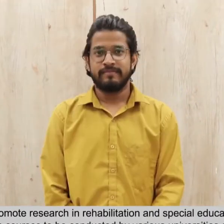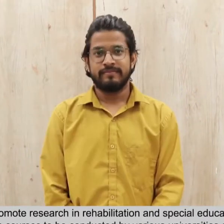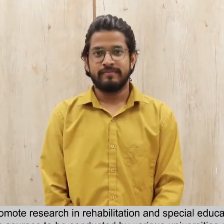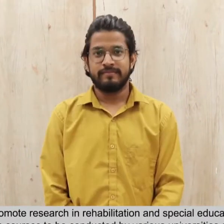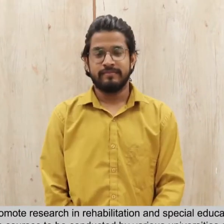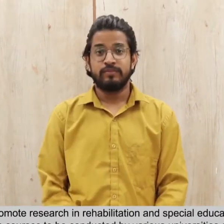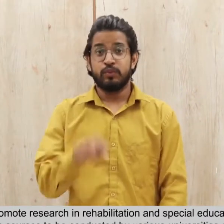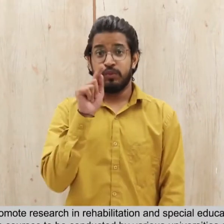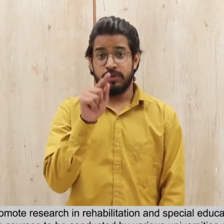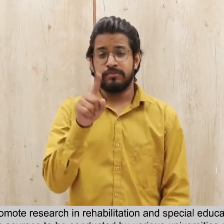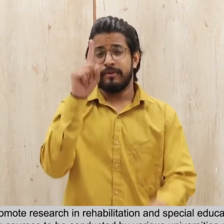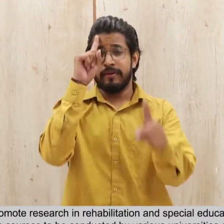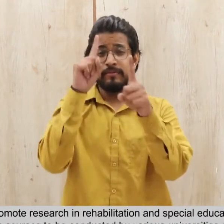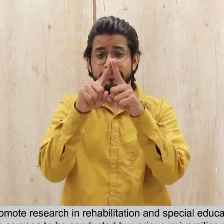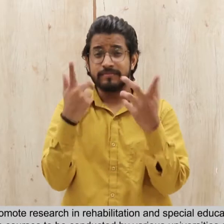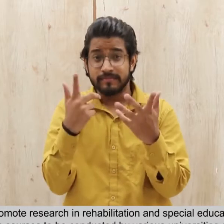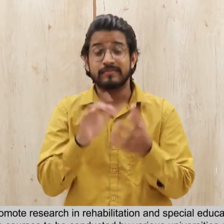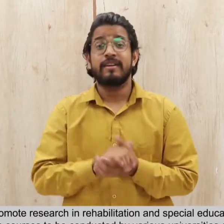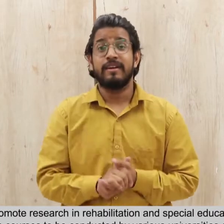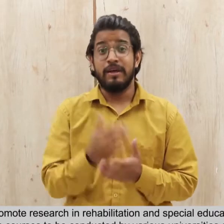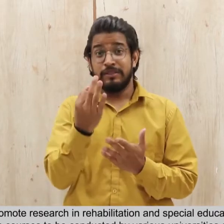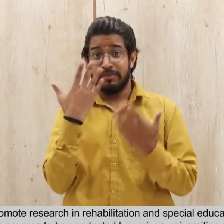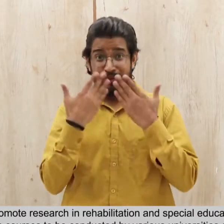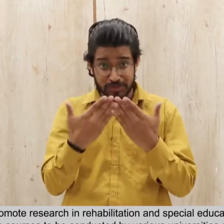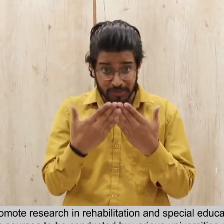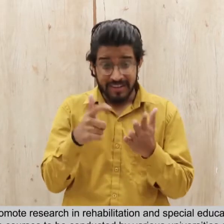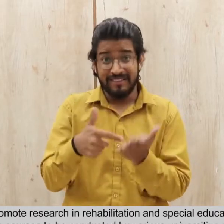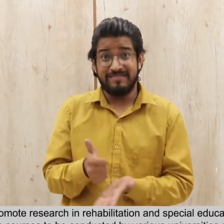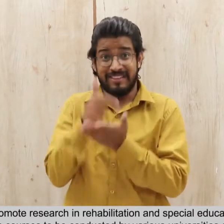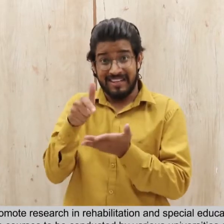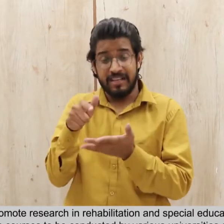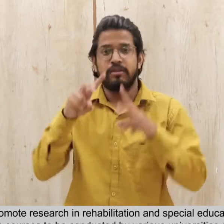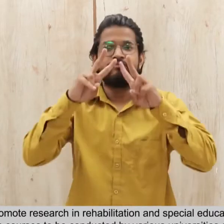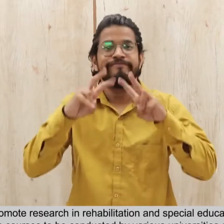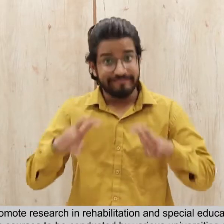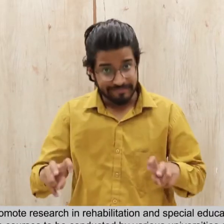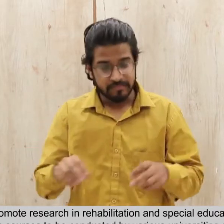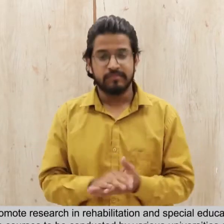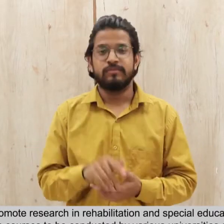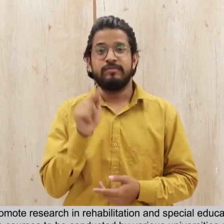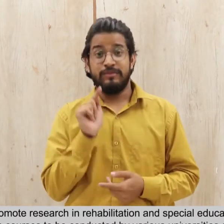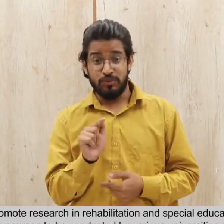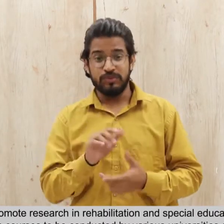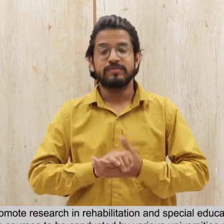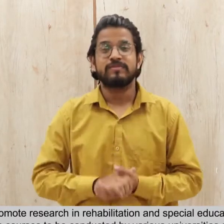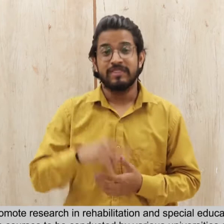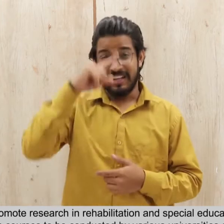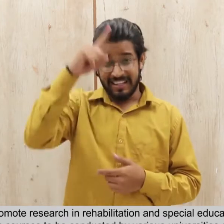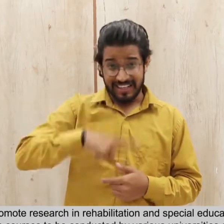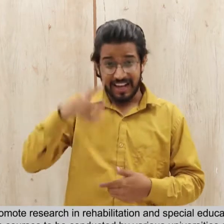to promote research in rehabilitation and special education, to approve rehabilitation courses to be